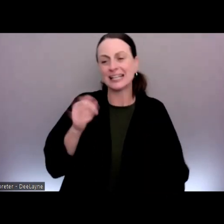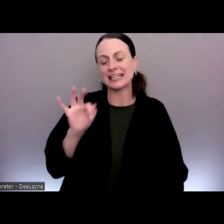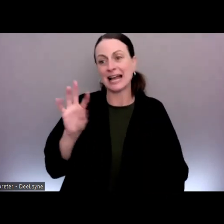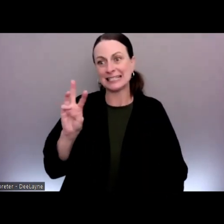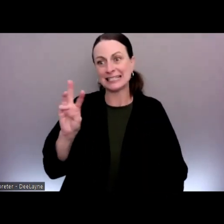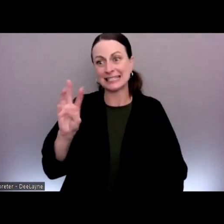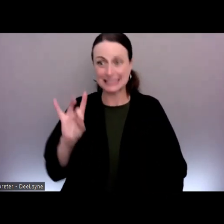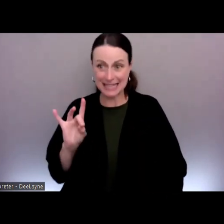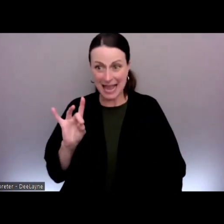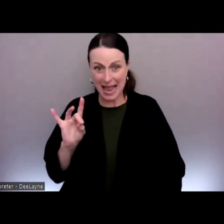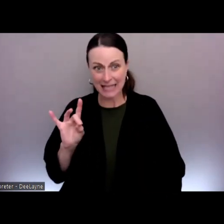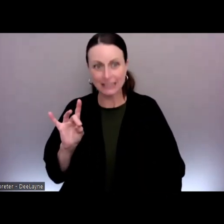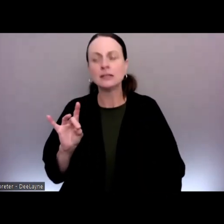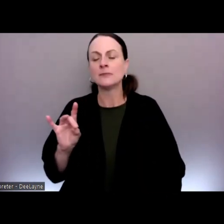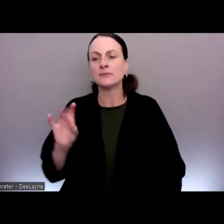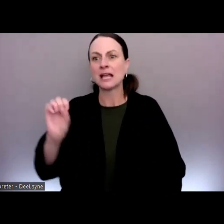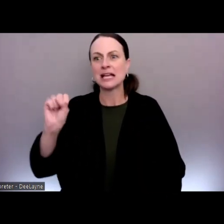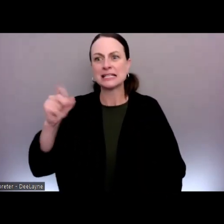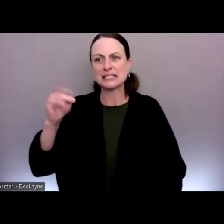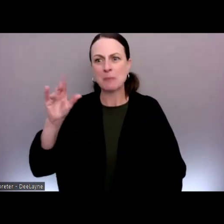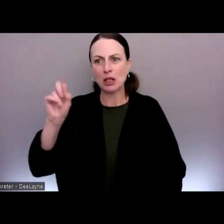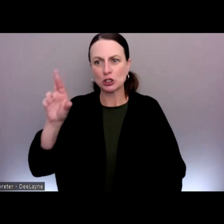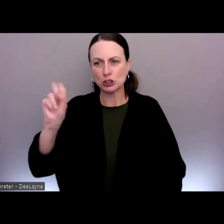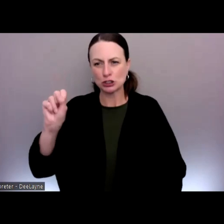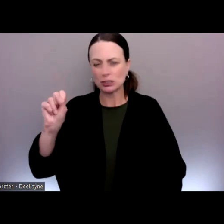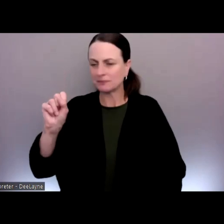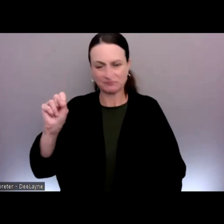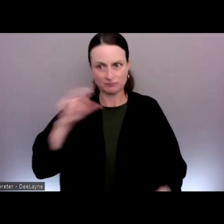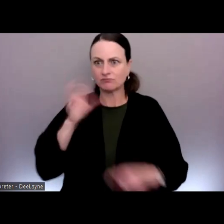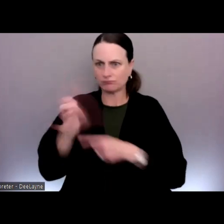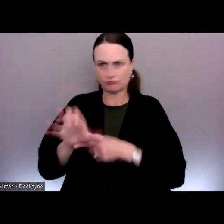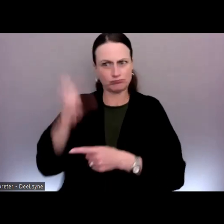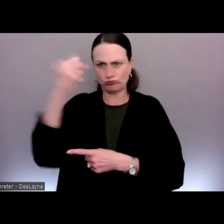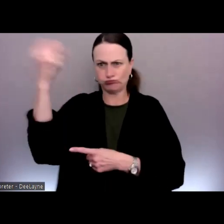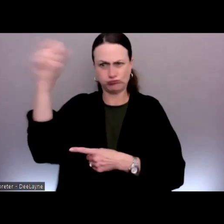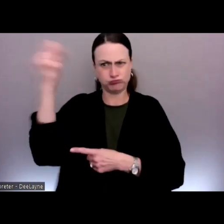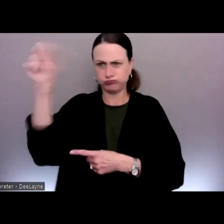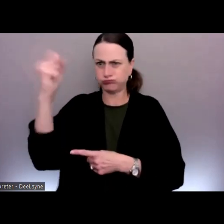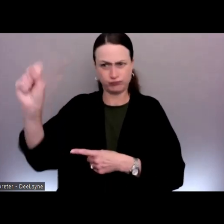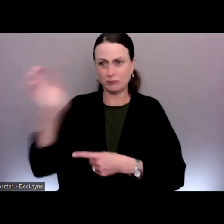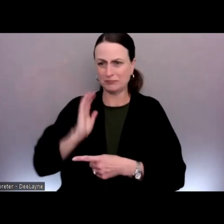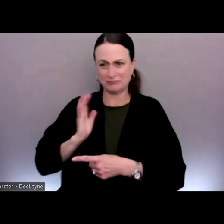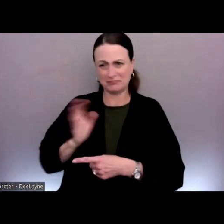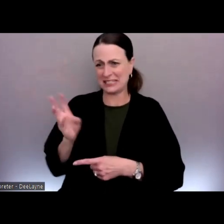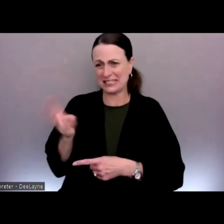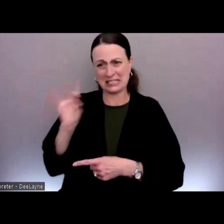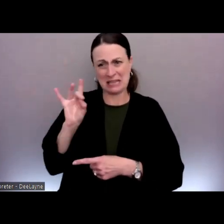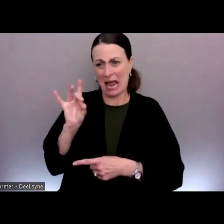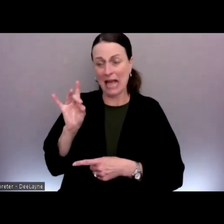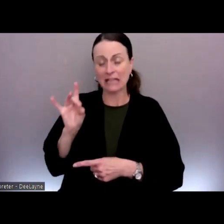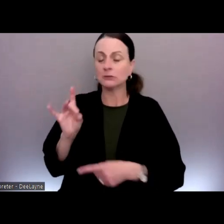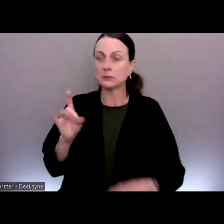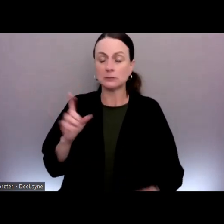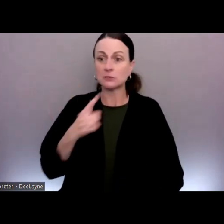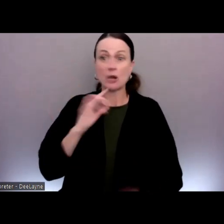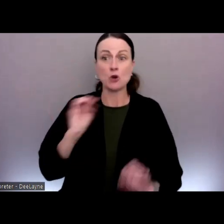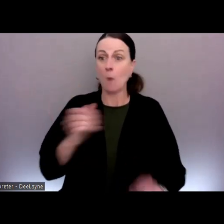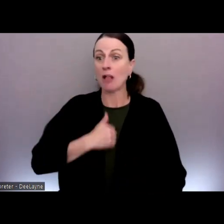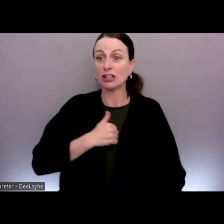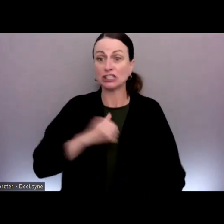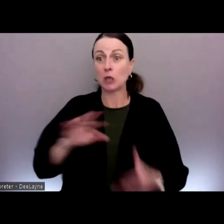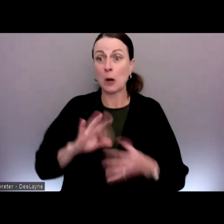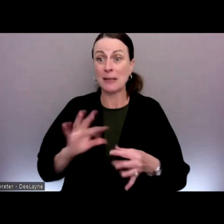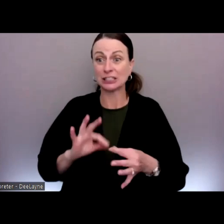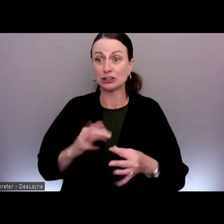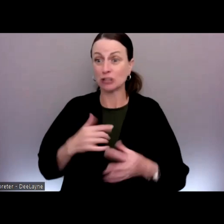1968, Spillers was unwavering and unapologetic in her message. I received that message